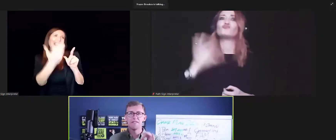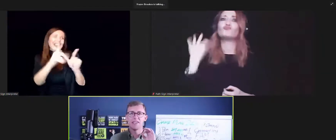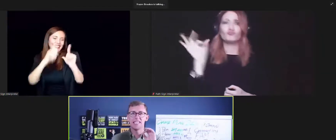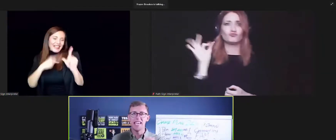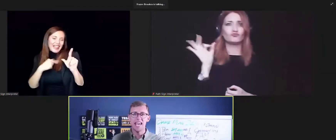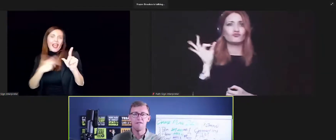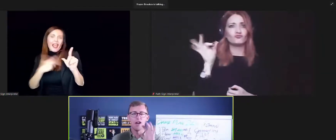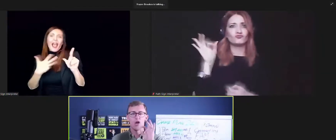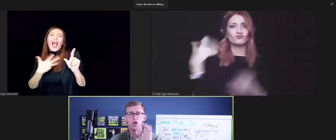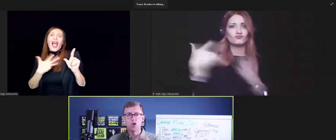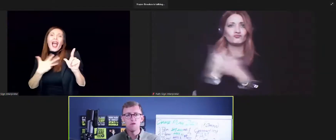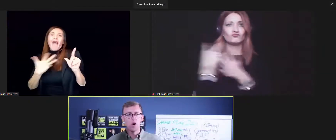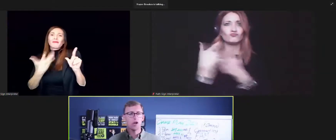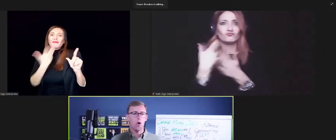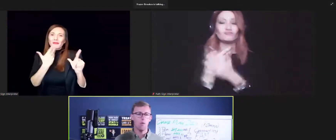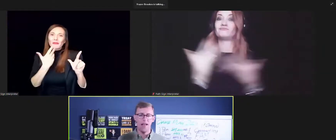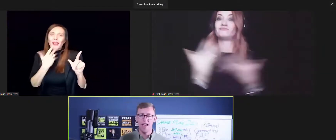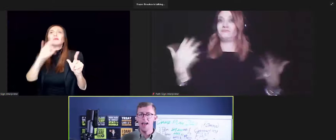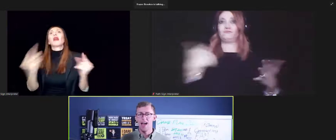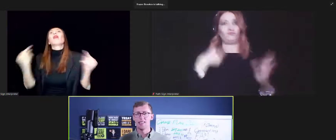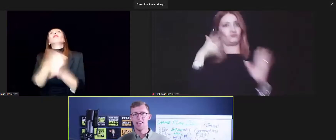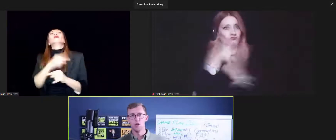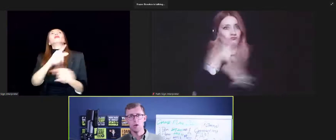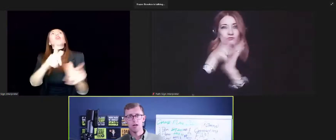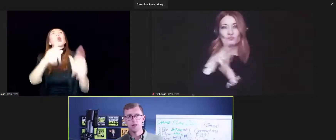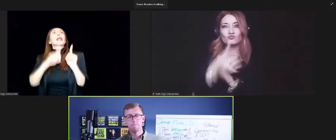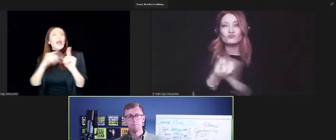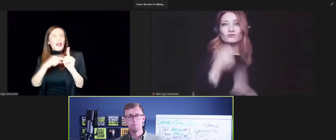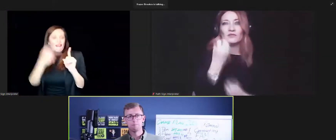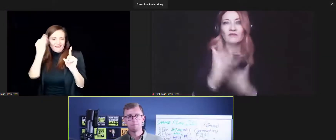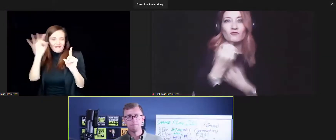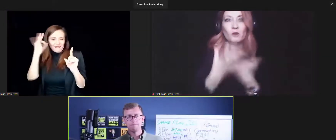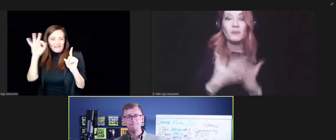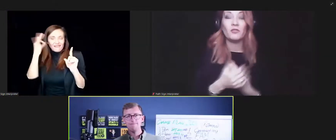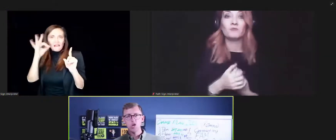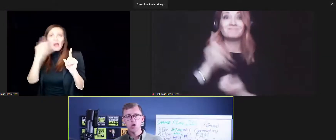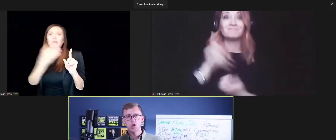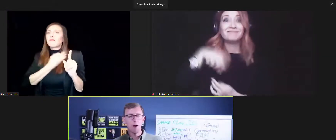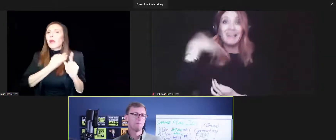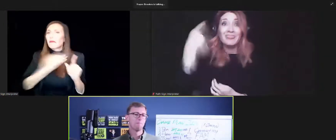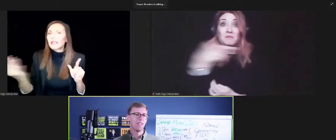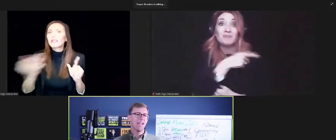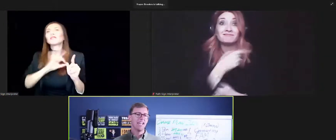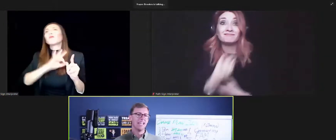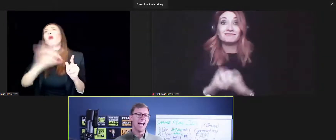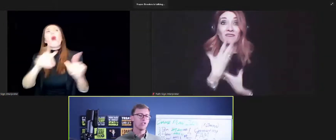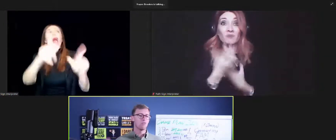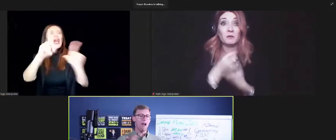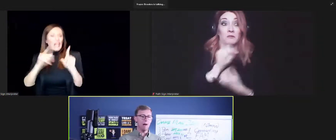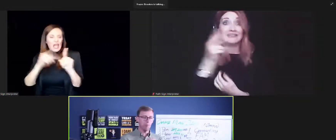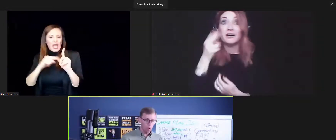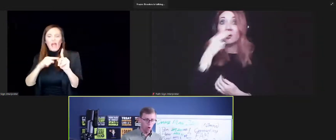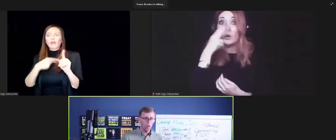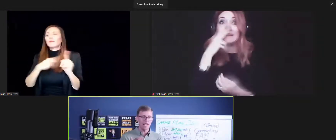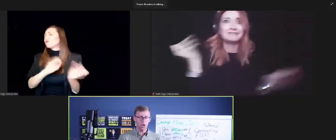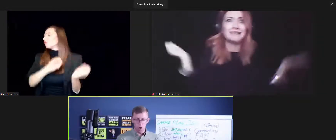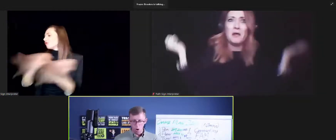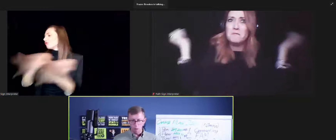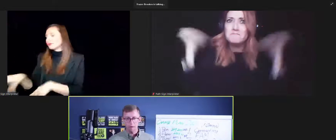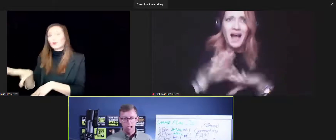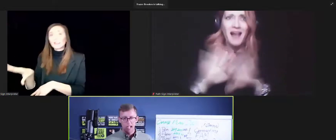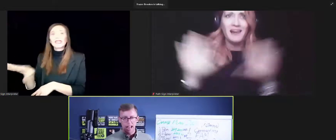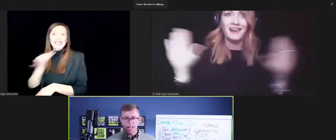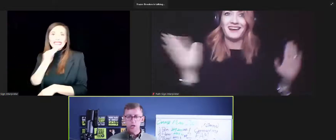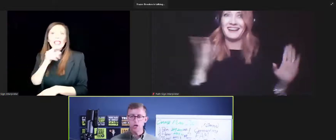gift to give. You've got to go out there and tell the world. So let's wrap all this